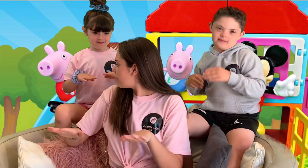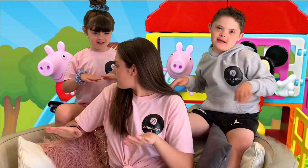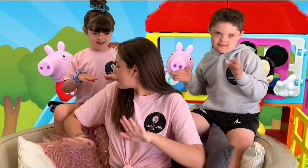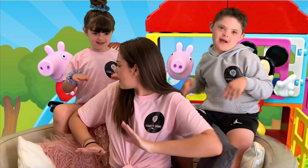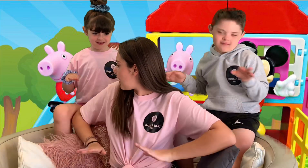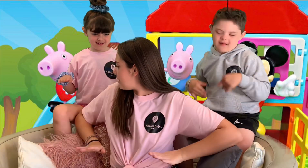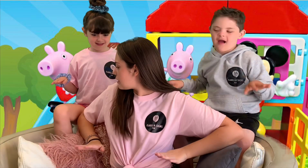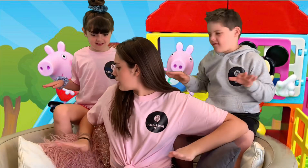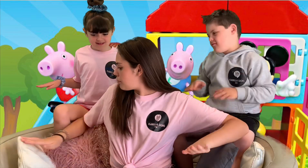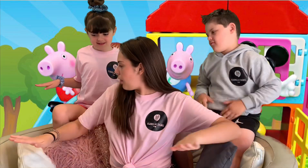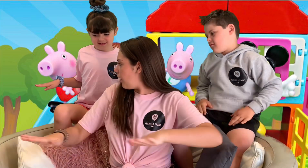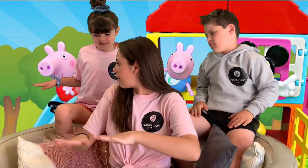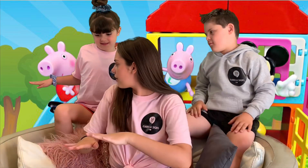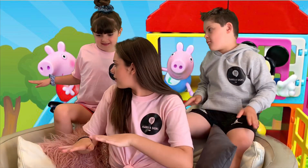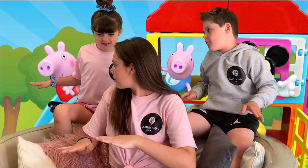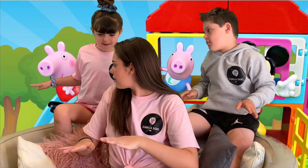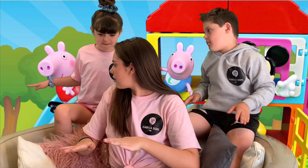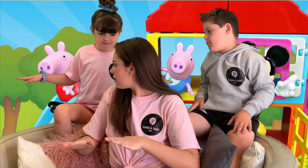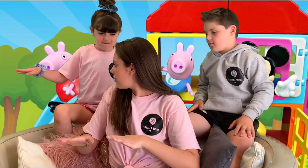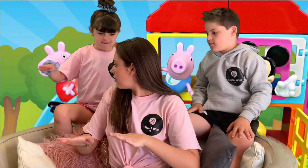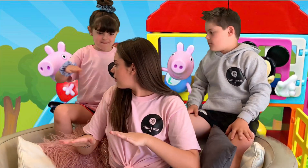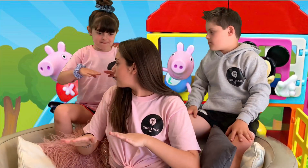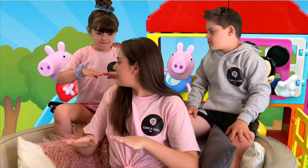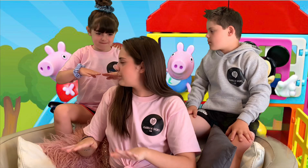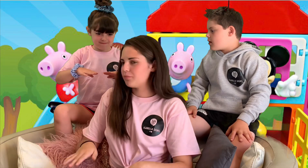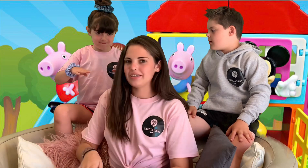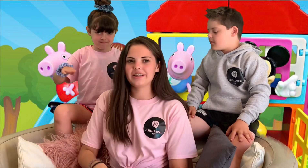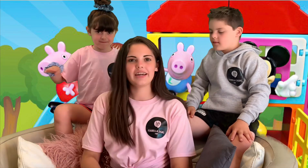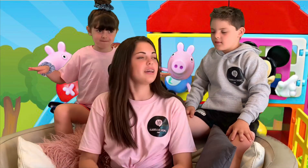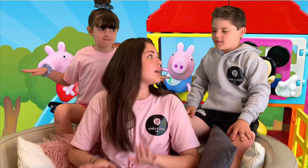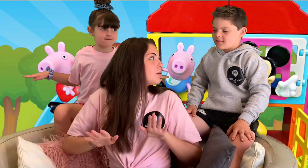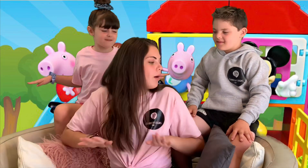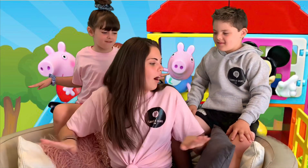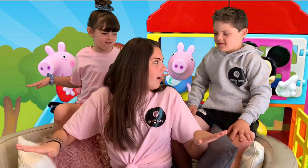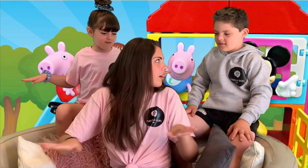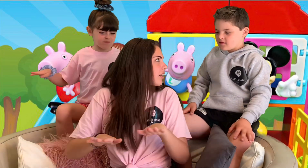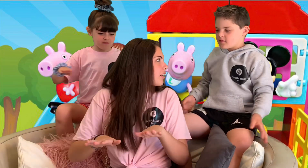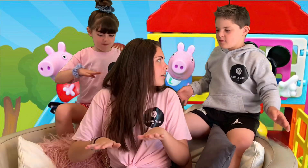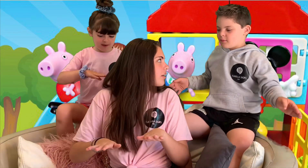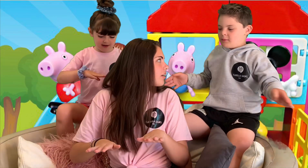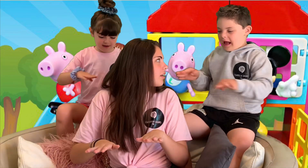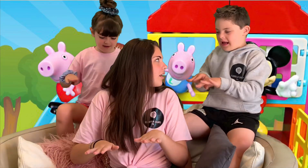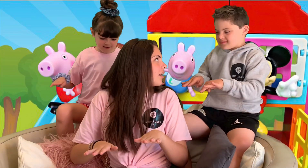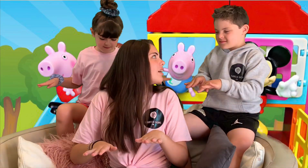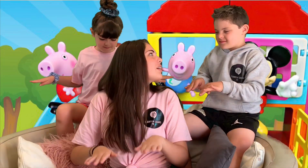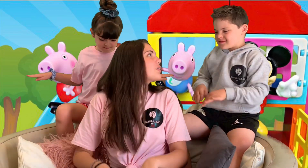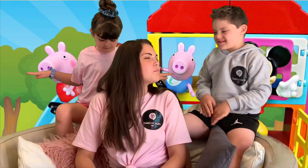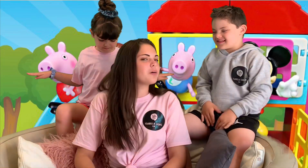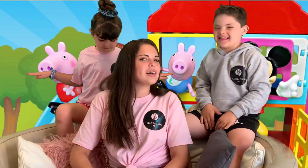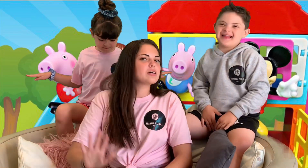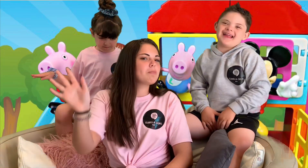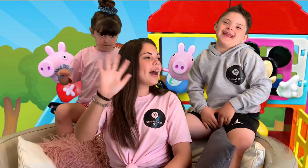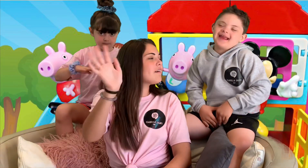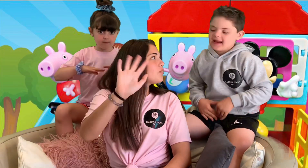Other side. Park. Good job, Indy. Park. Run. Good boy. So bye, everyone.